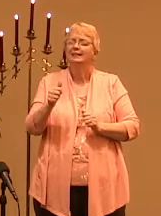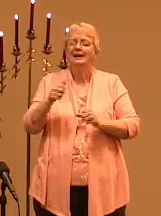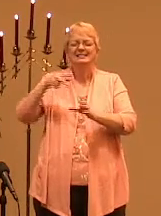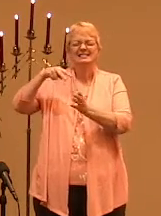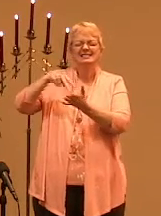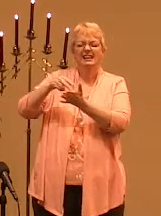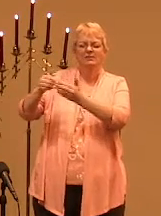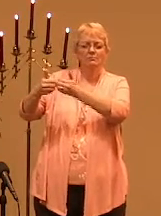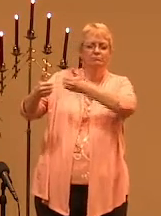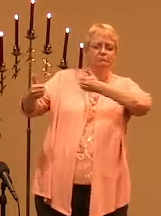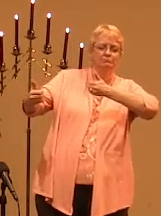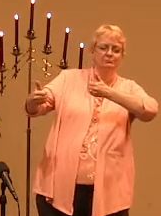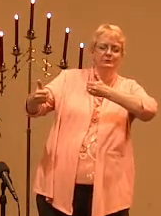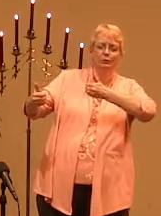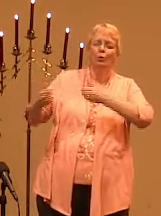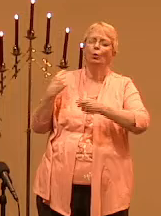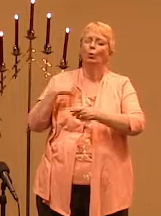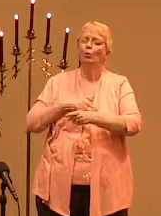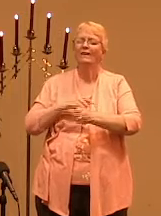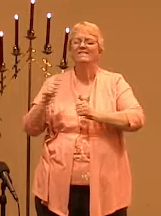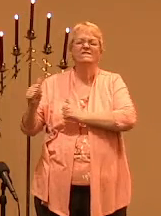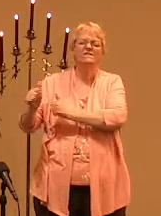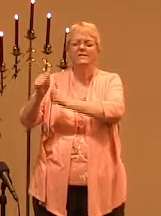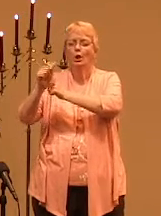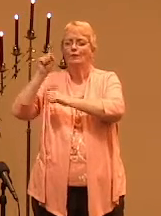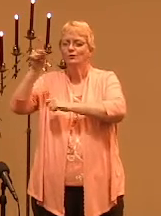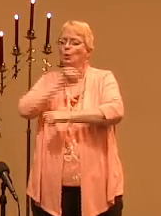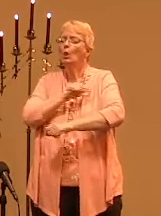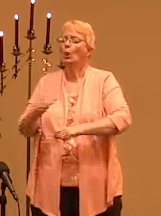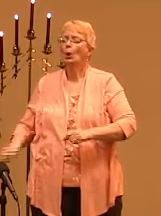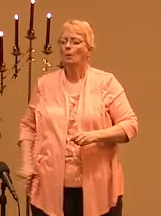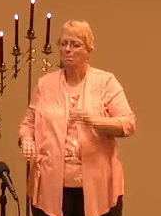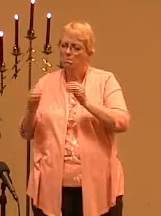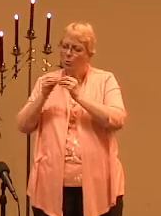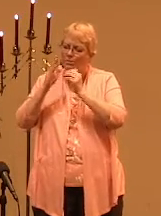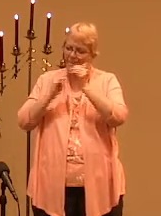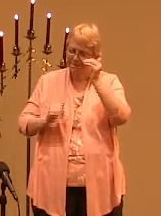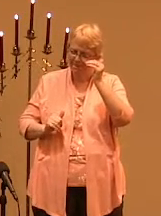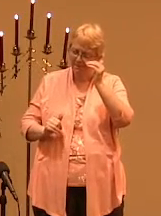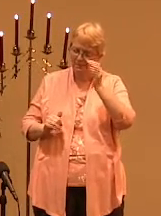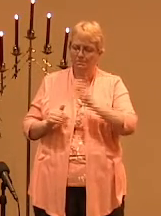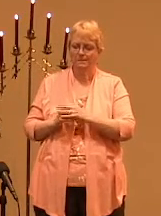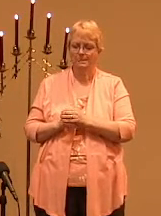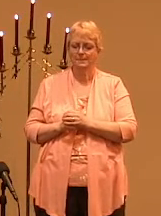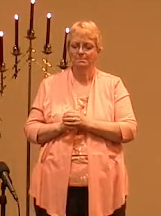We are more than fans. We are followers of you, but we are more than followers,